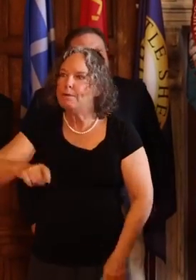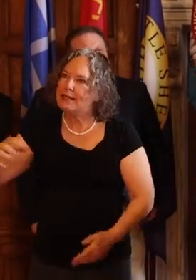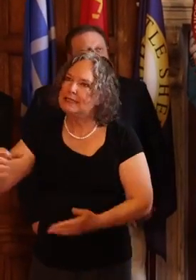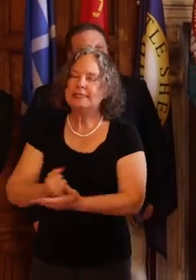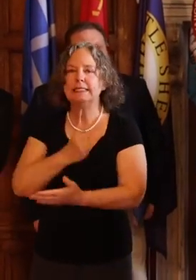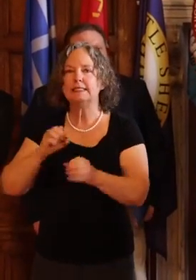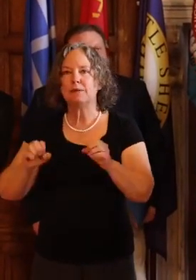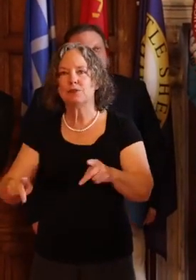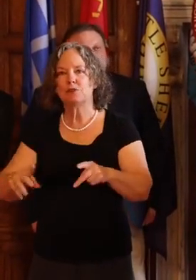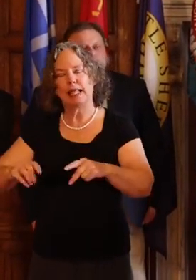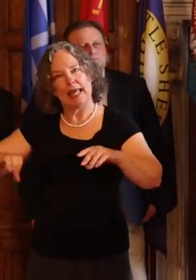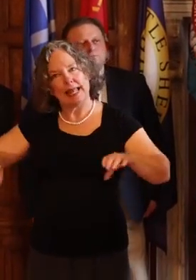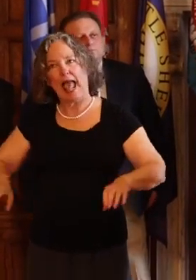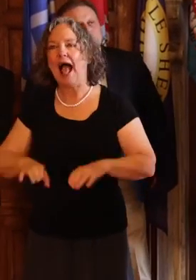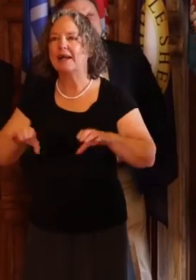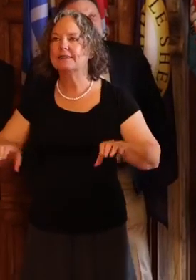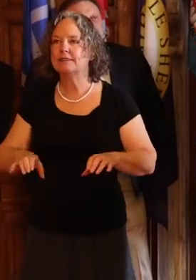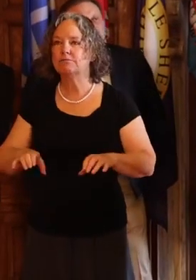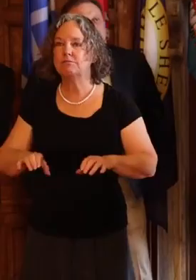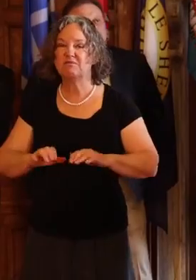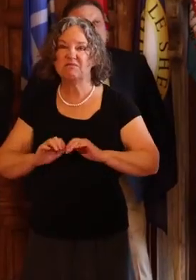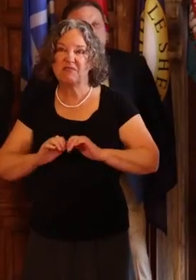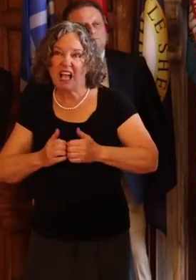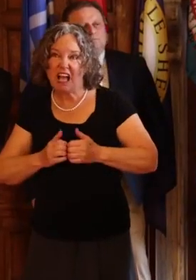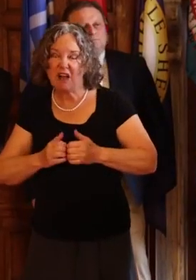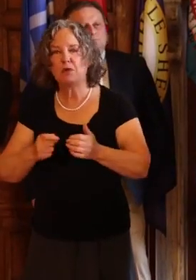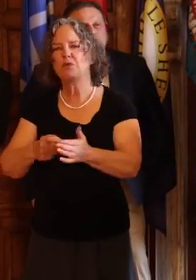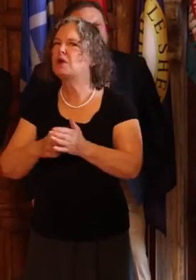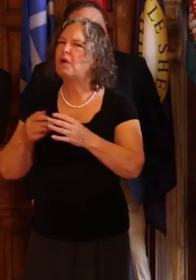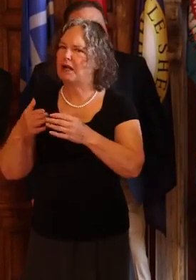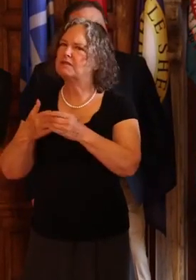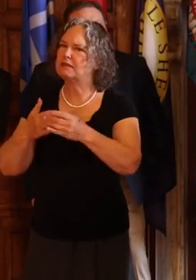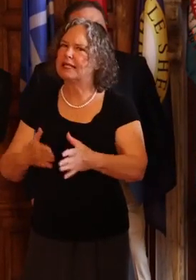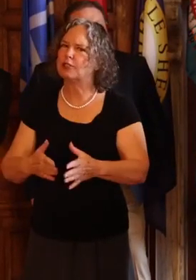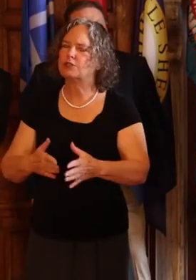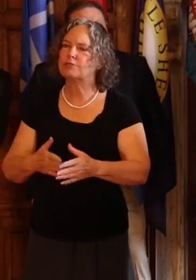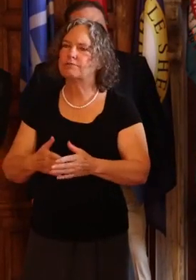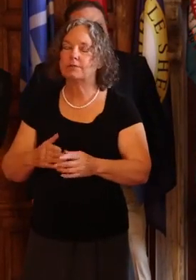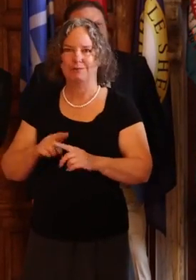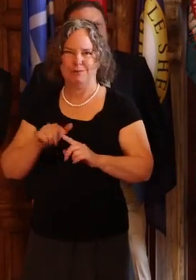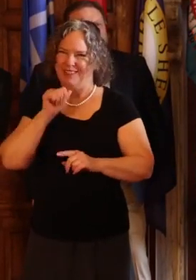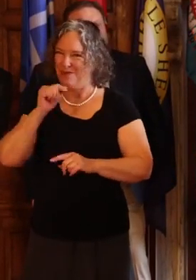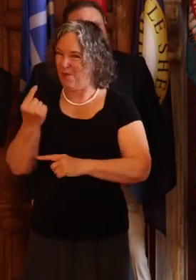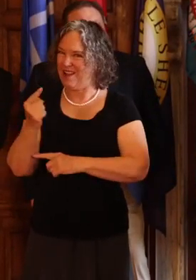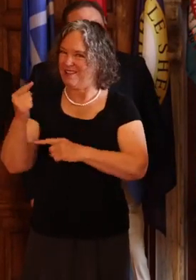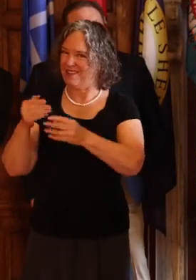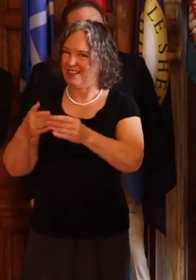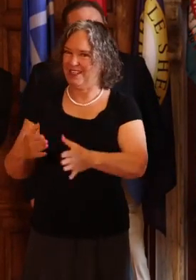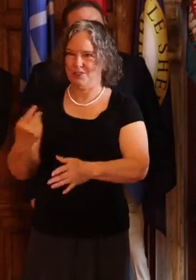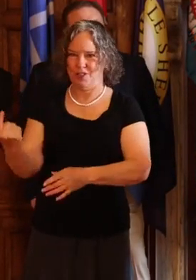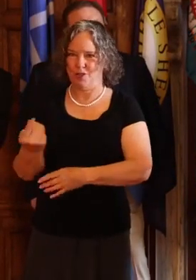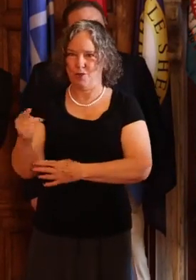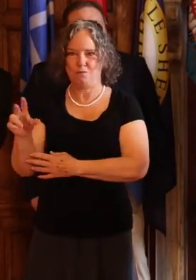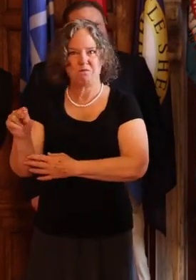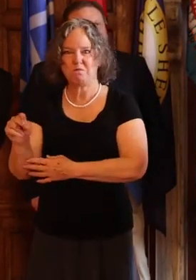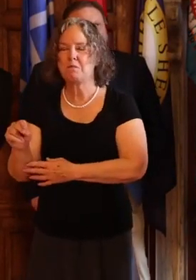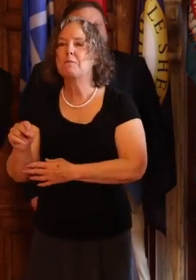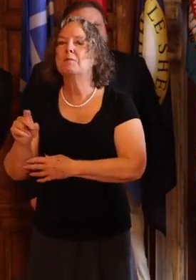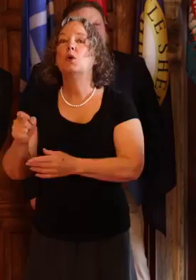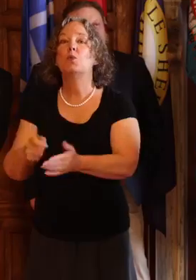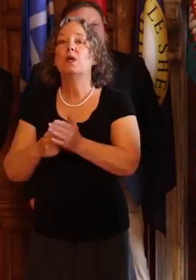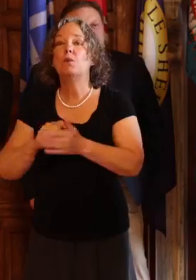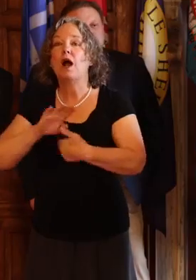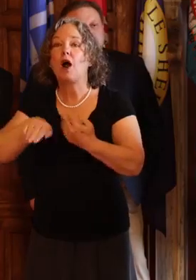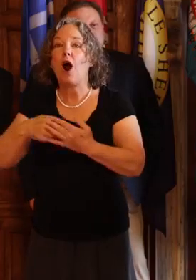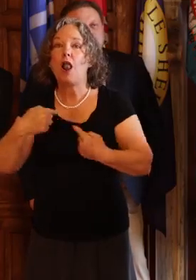and act. To do so will require leadership, but no one leader can do this alone. It will require all of